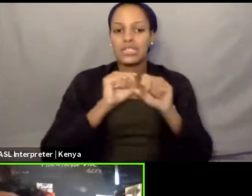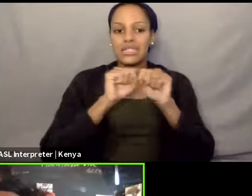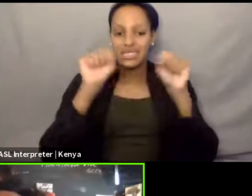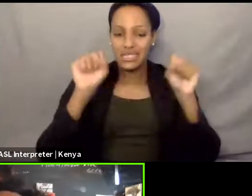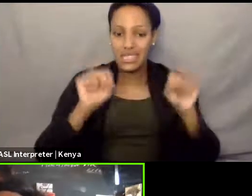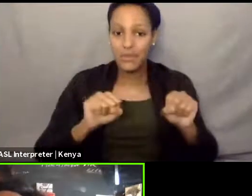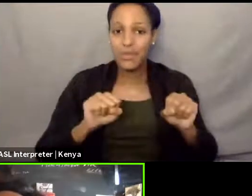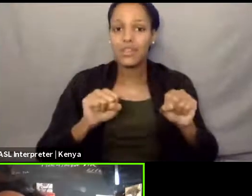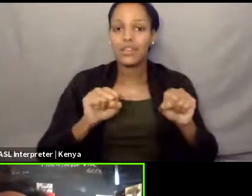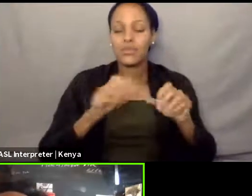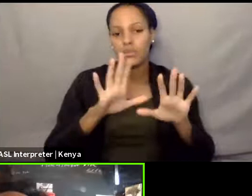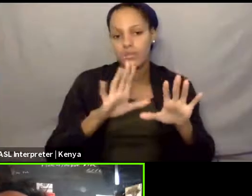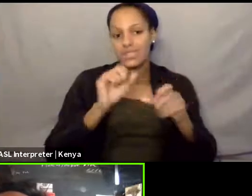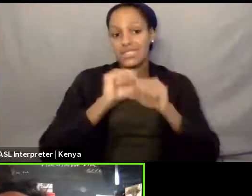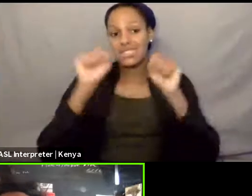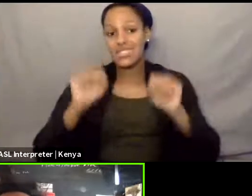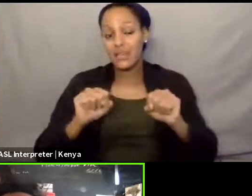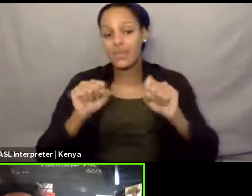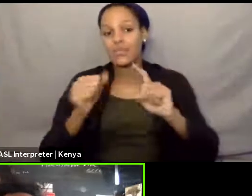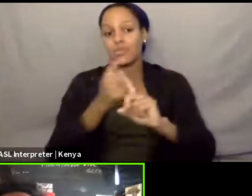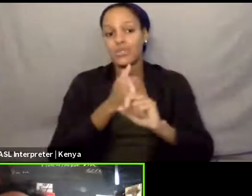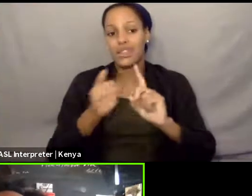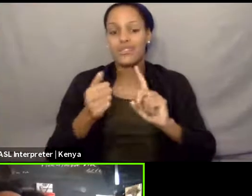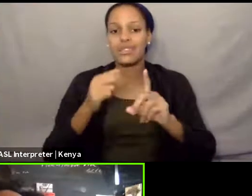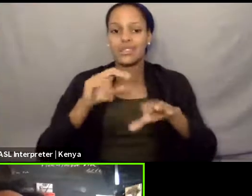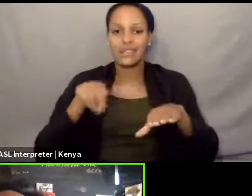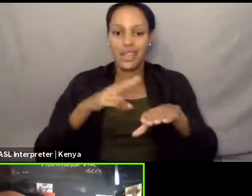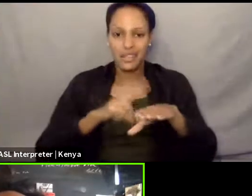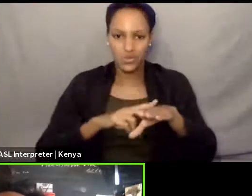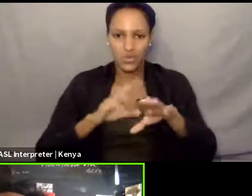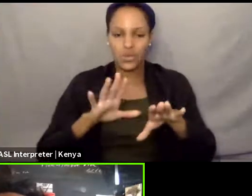systemic brutality appear to be natural.